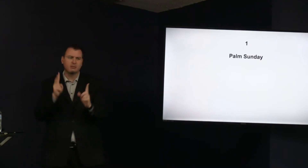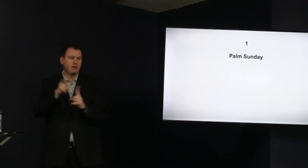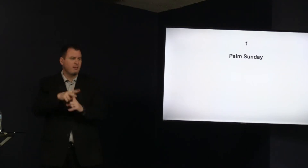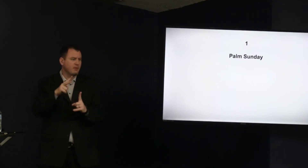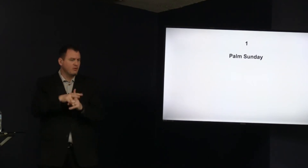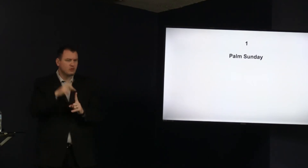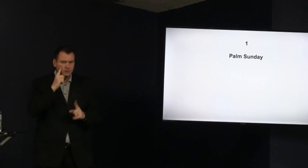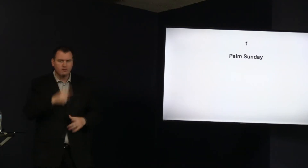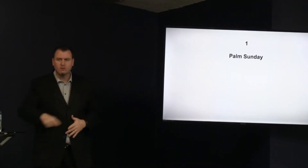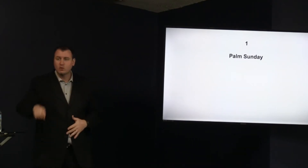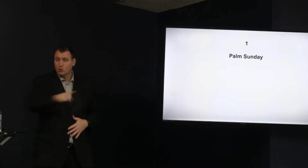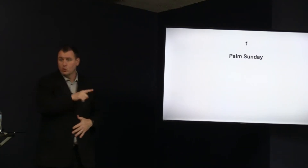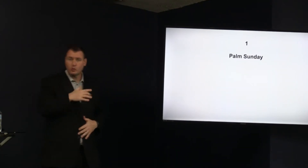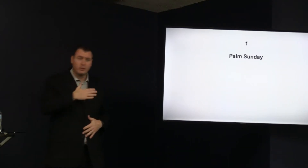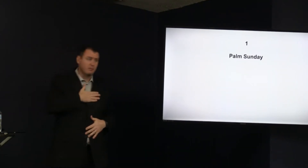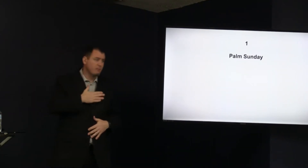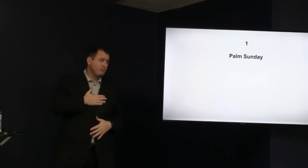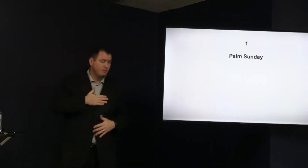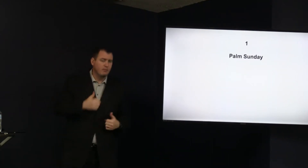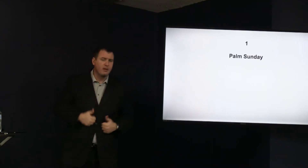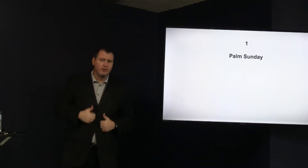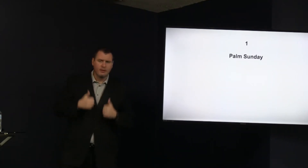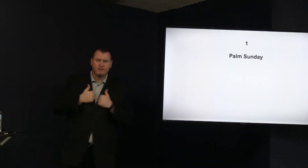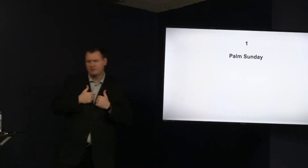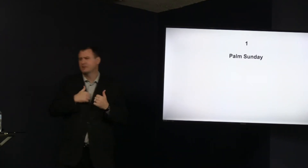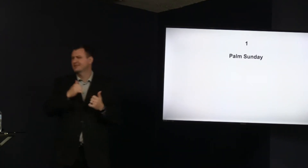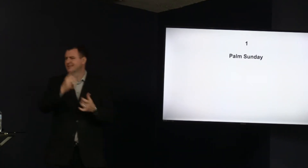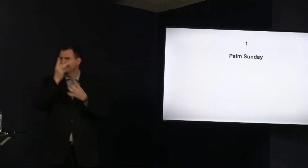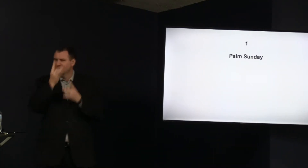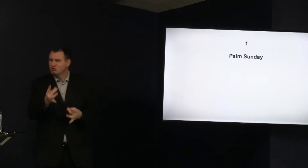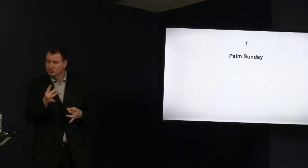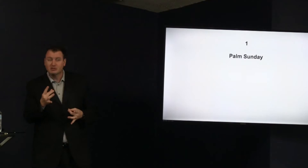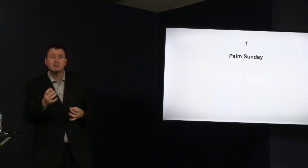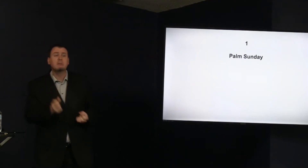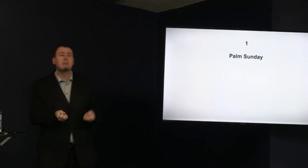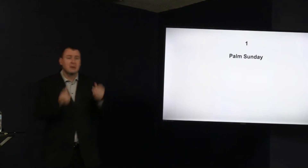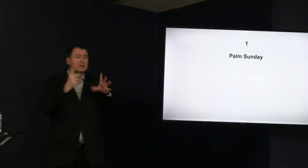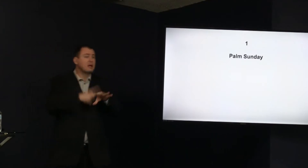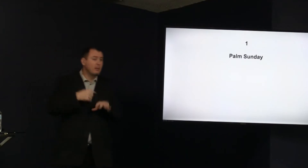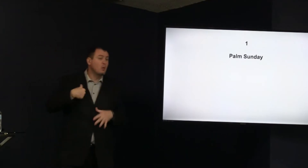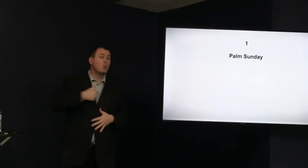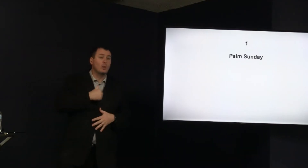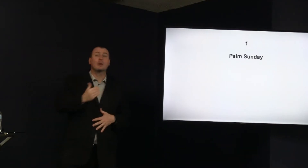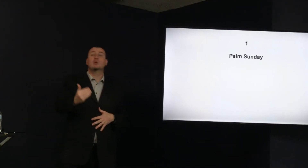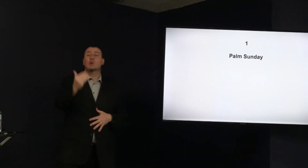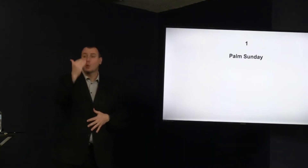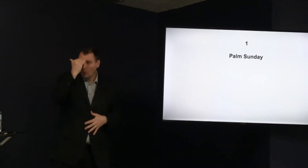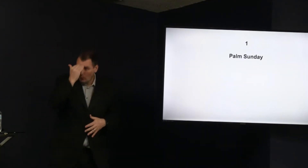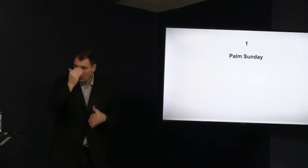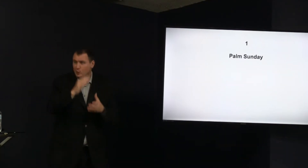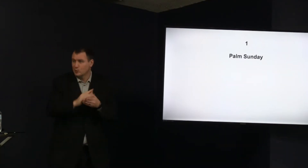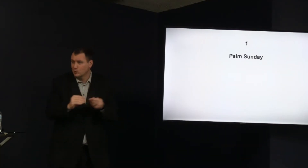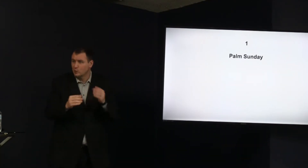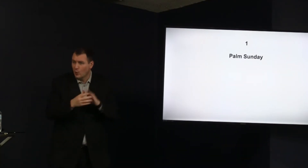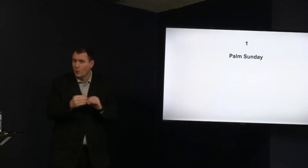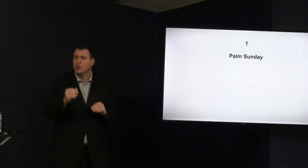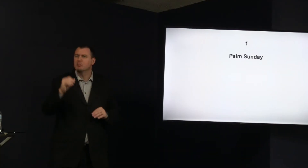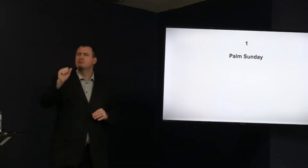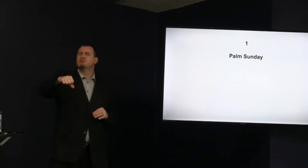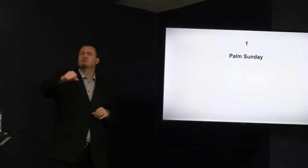end make application for you and my life. Many times we know the